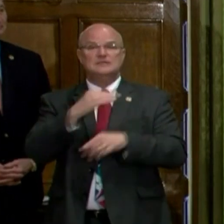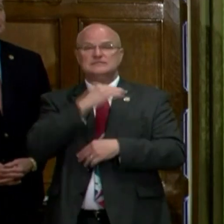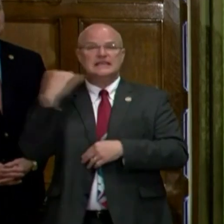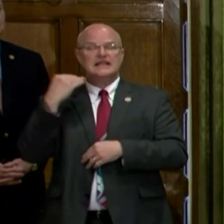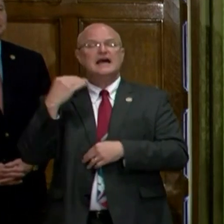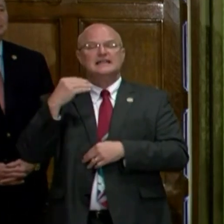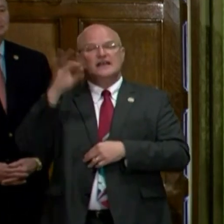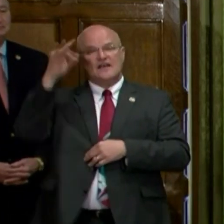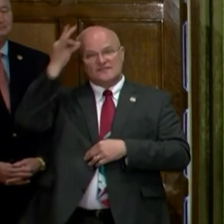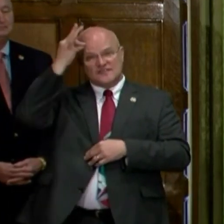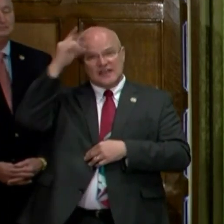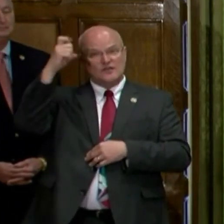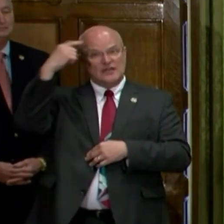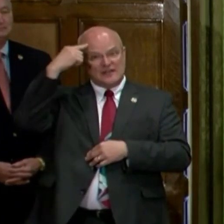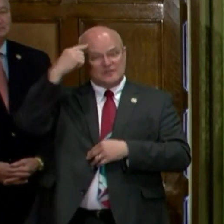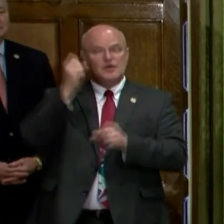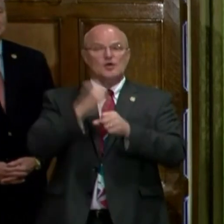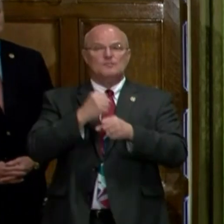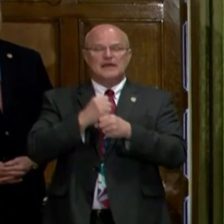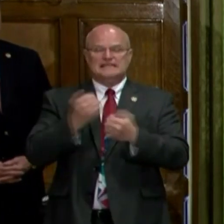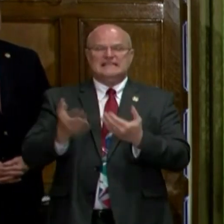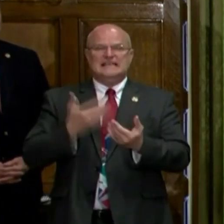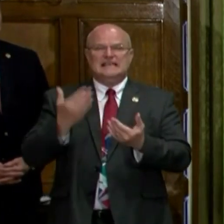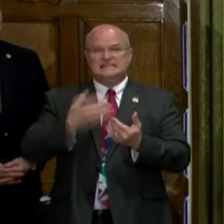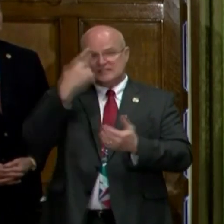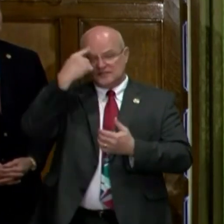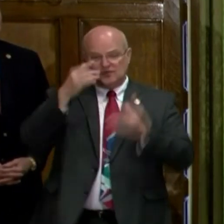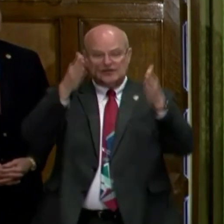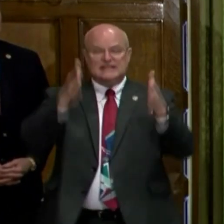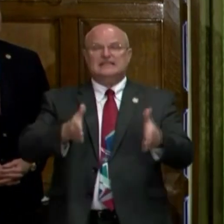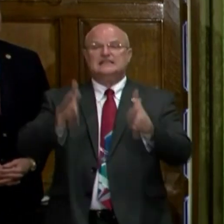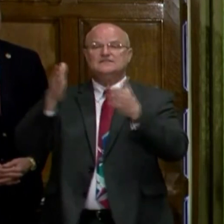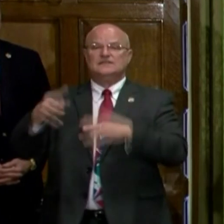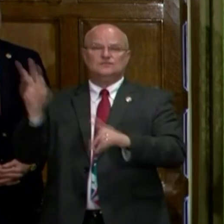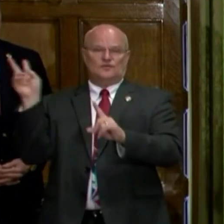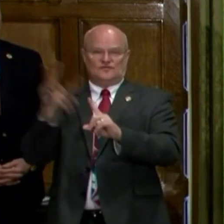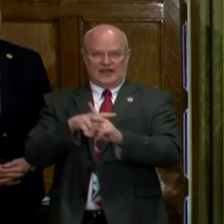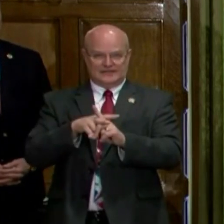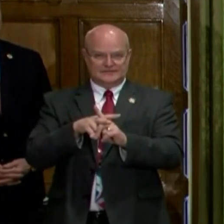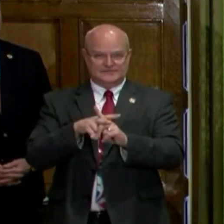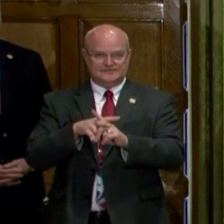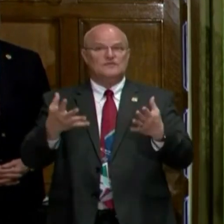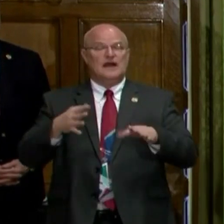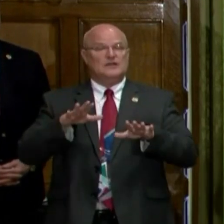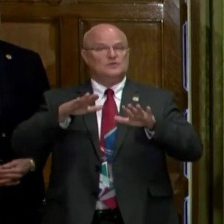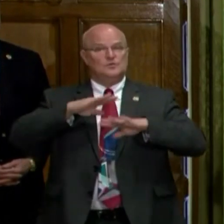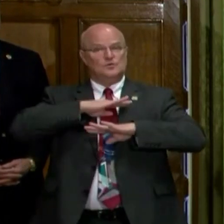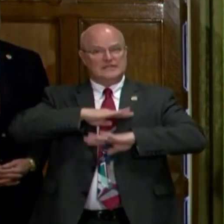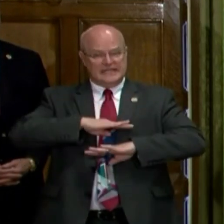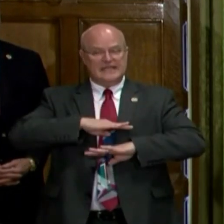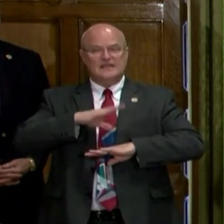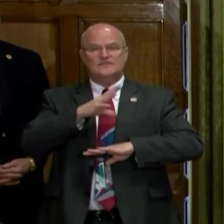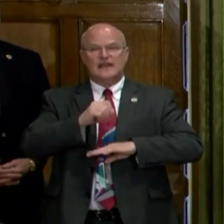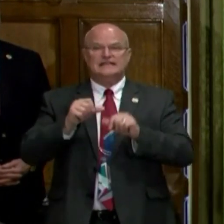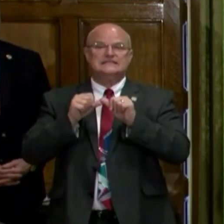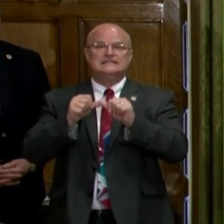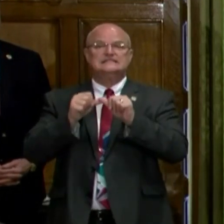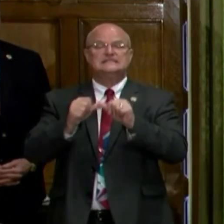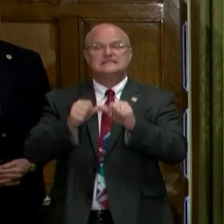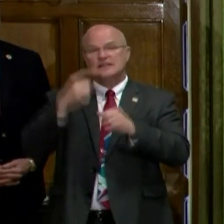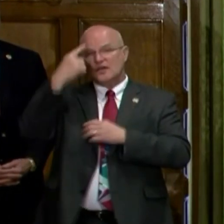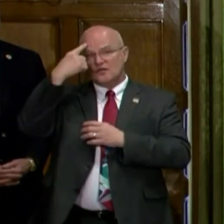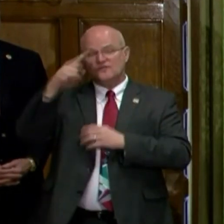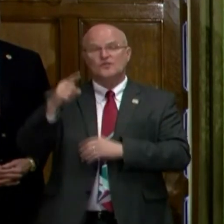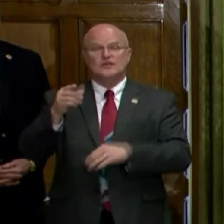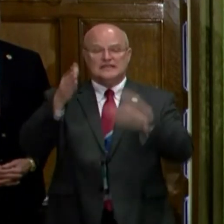as the federal government, which makes it the easiest for individual filers. This and consistency